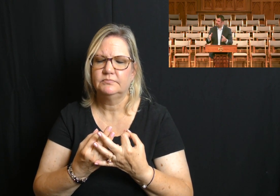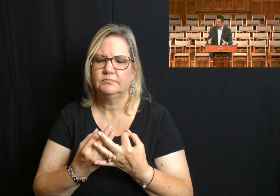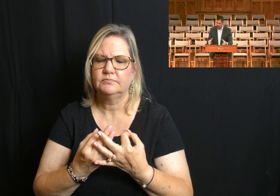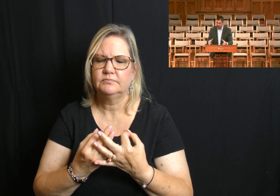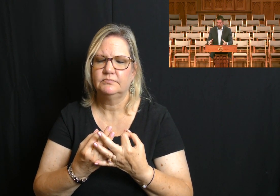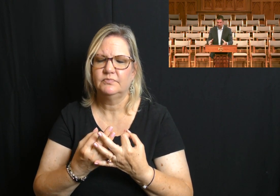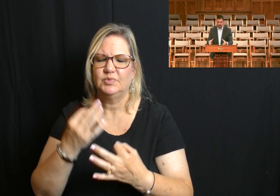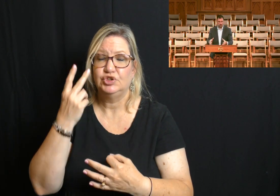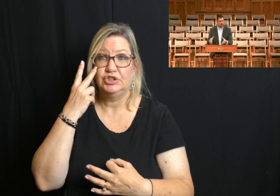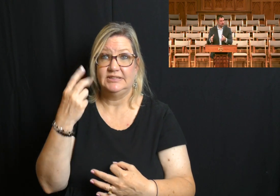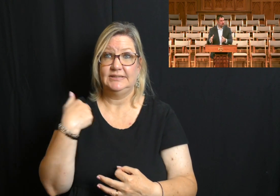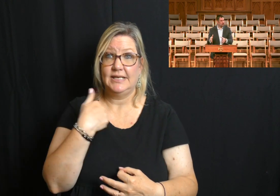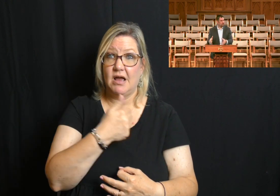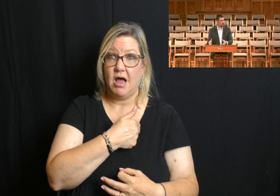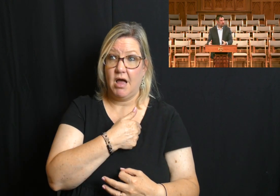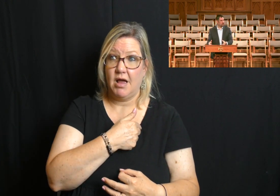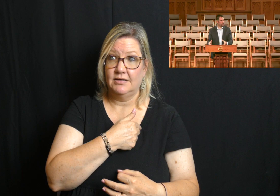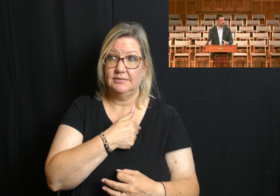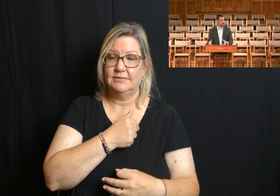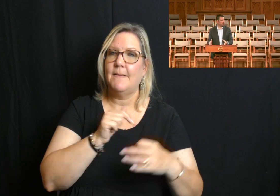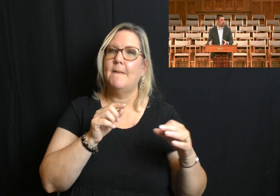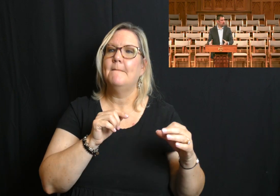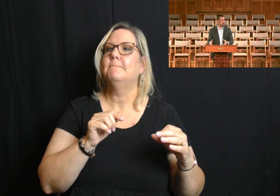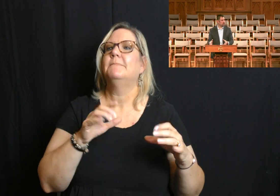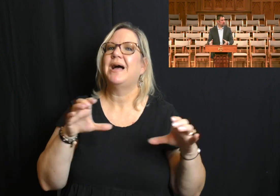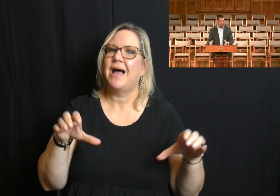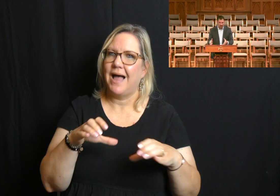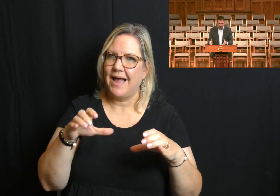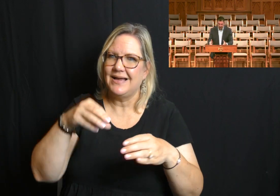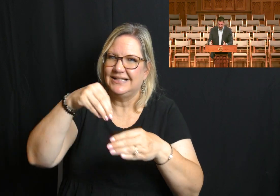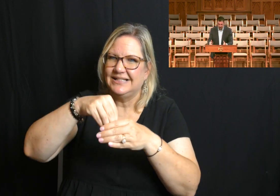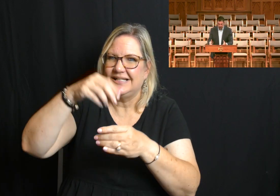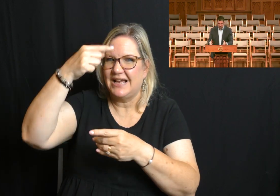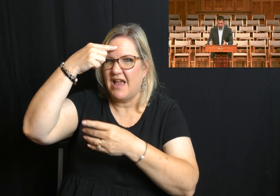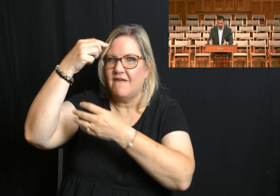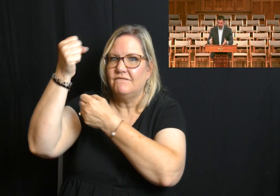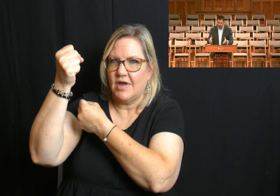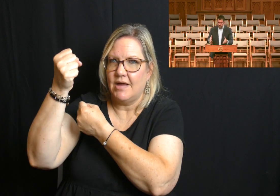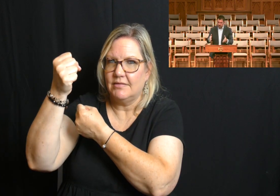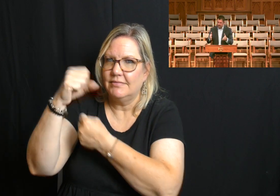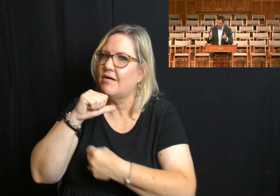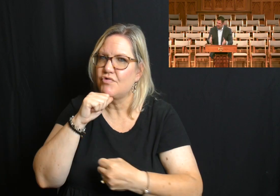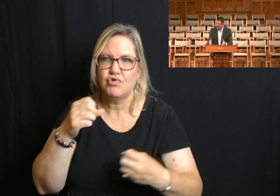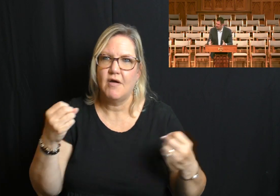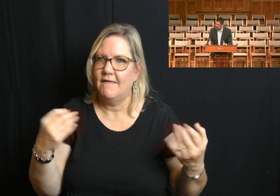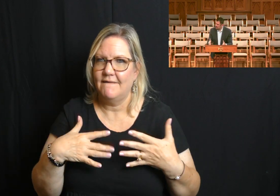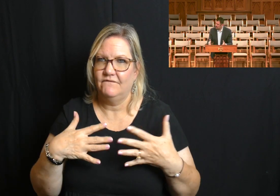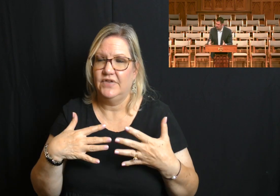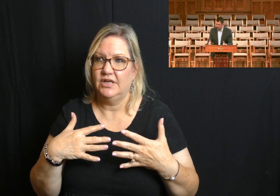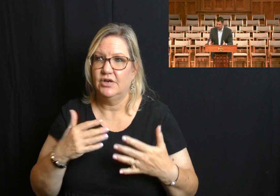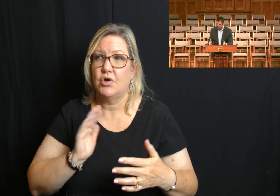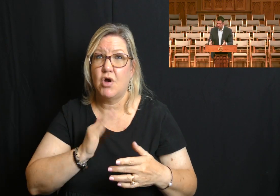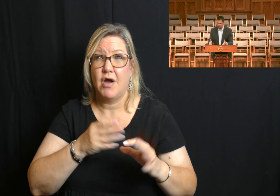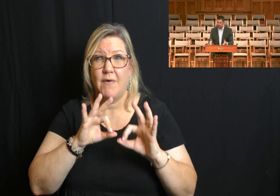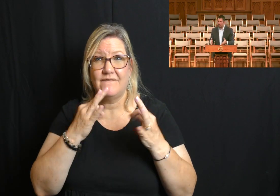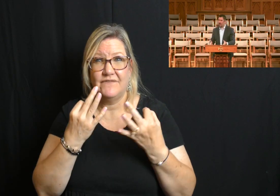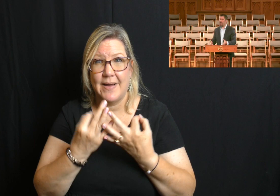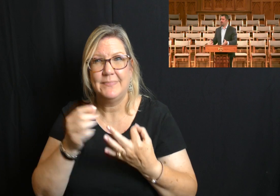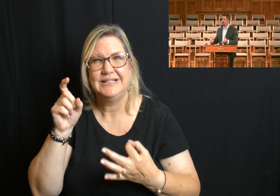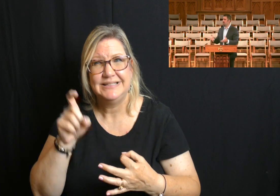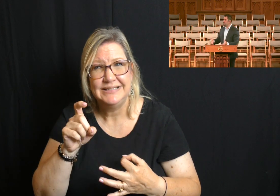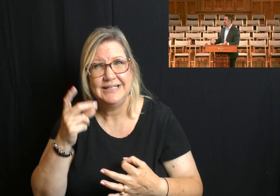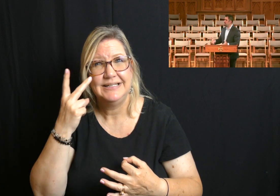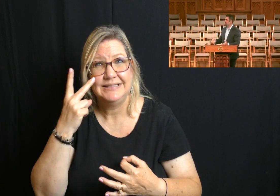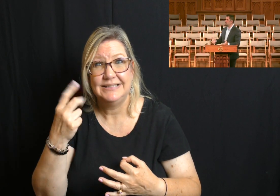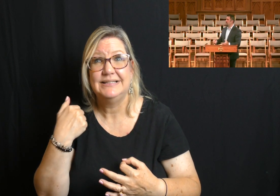acting in faith, not in fear. Our families, they need to see us